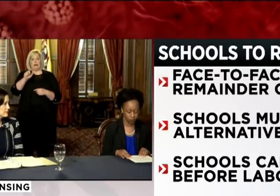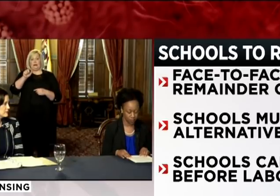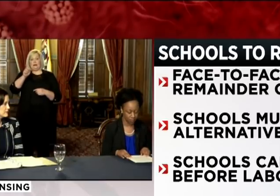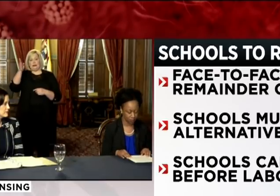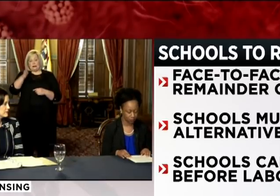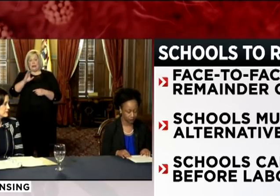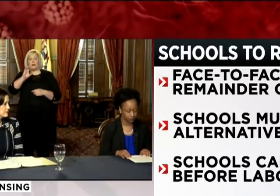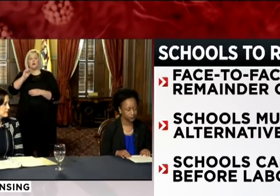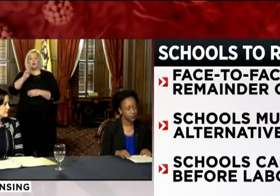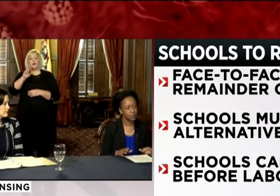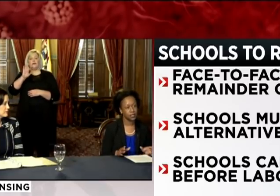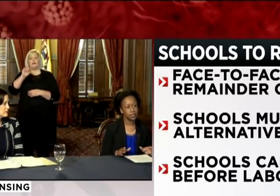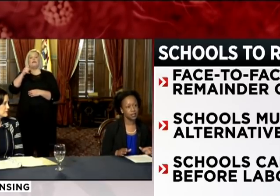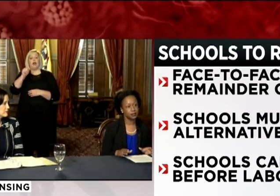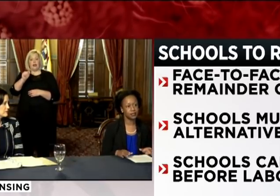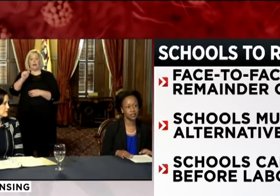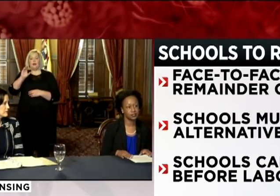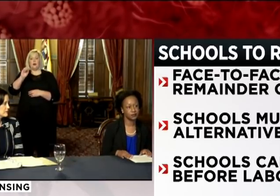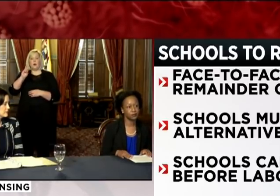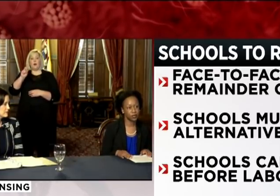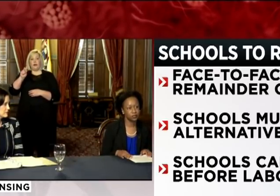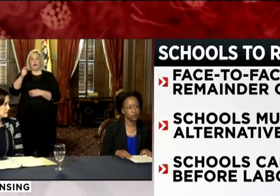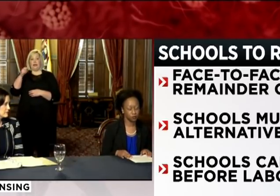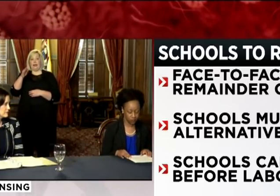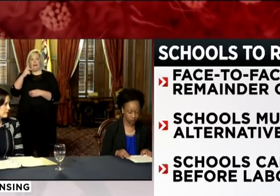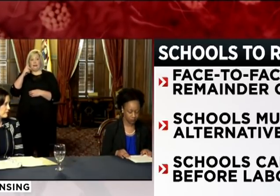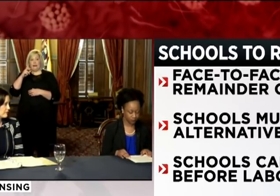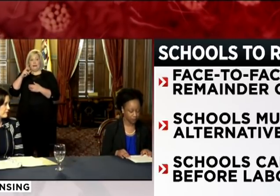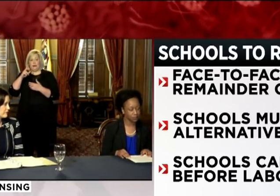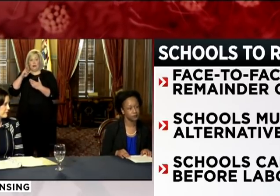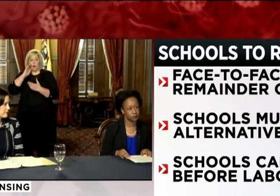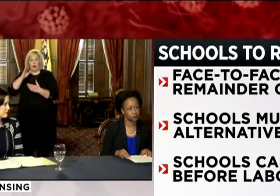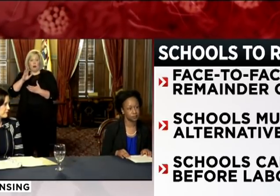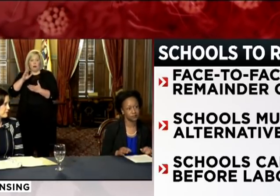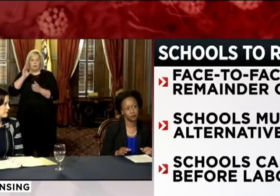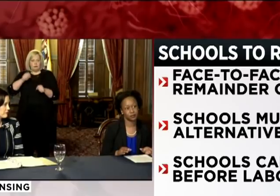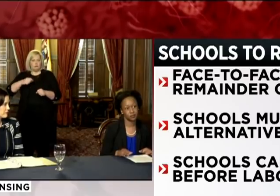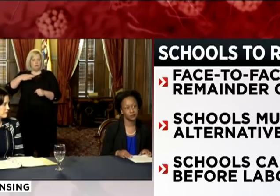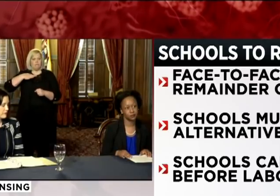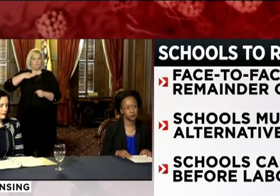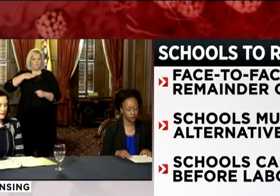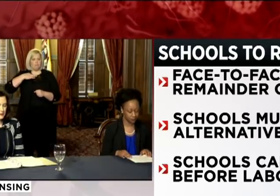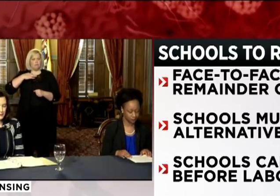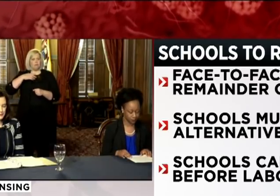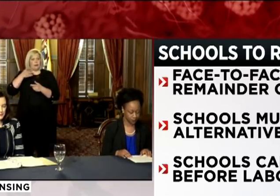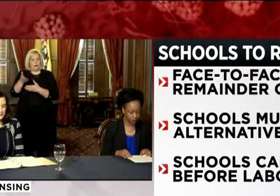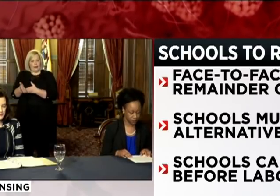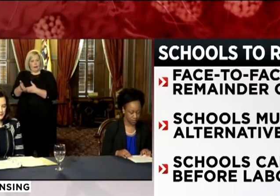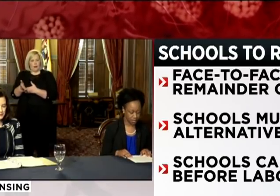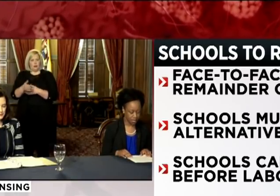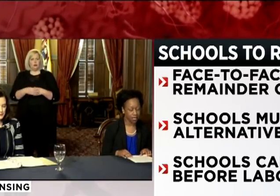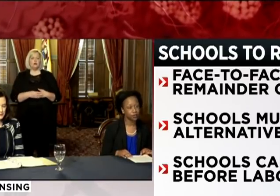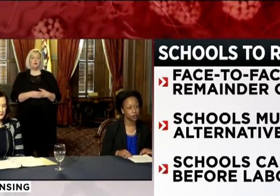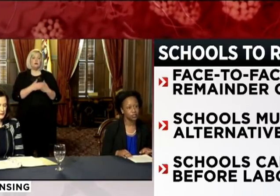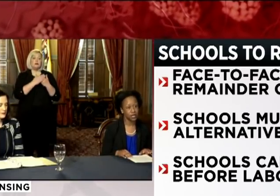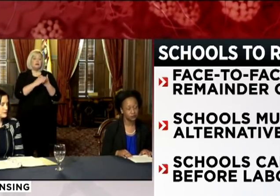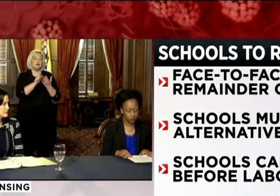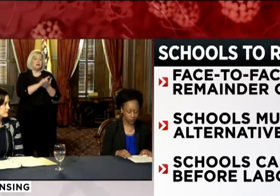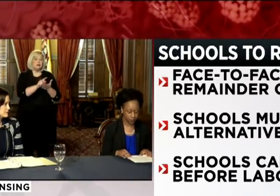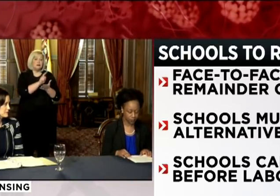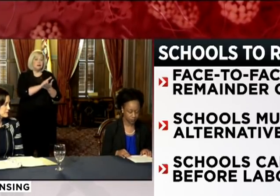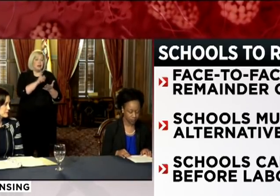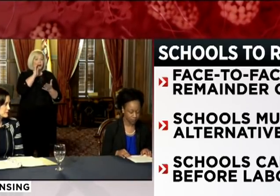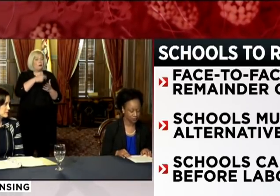www.michigan.gov/fightcovid19 to sign up. The next several weeks are going to be very difficult, some of the most difficult we've ever faced. I